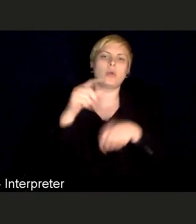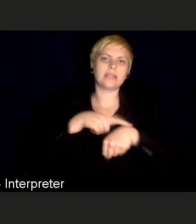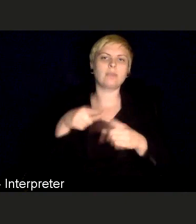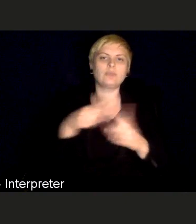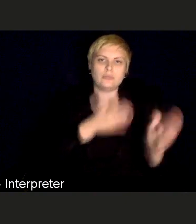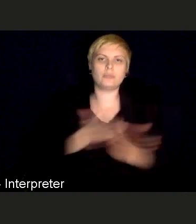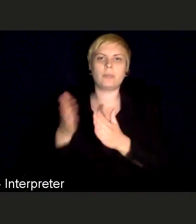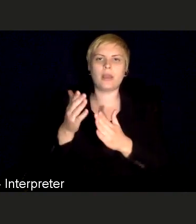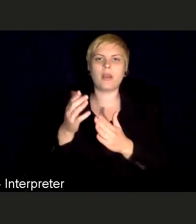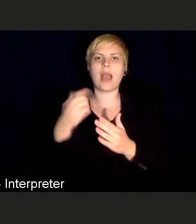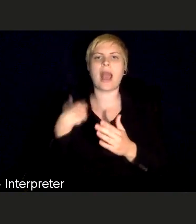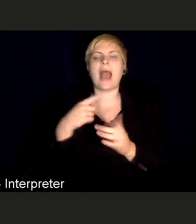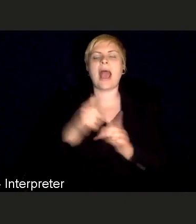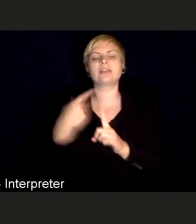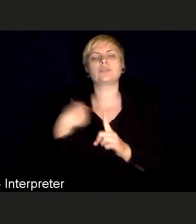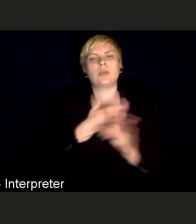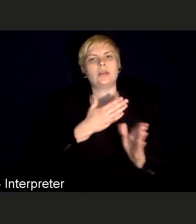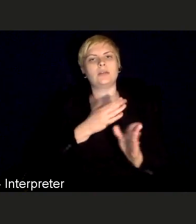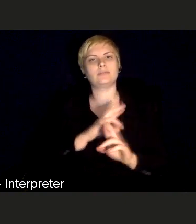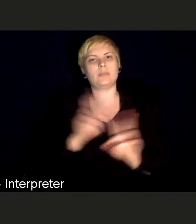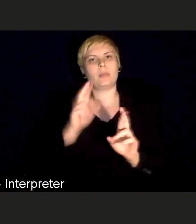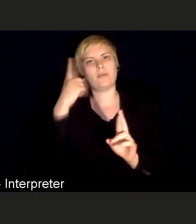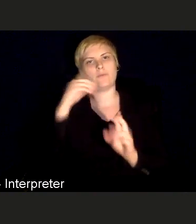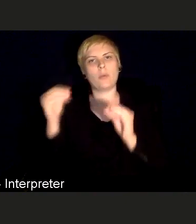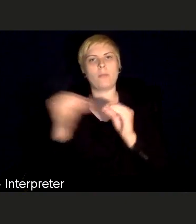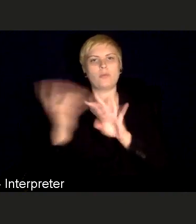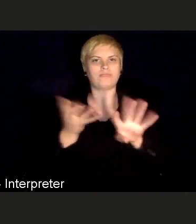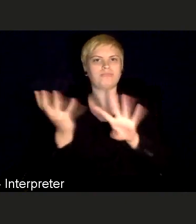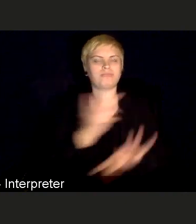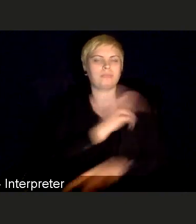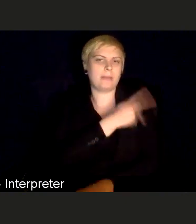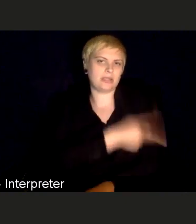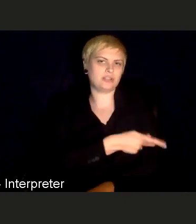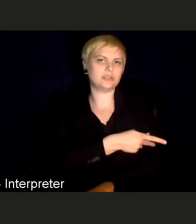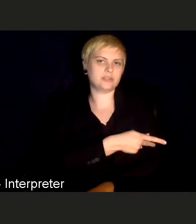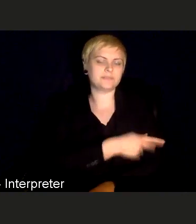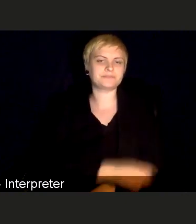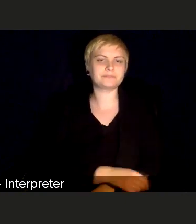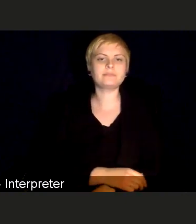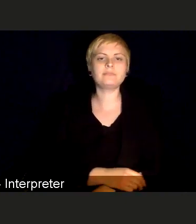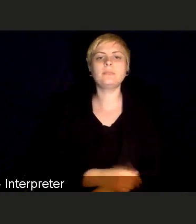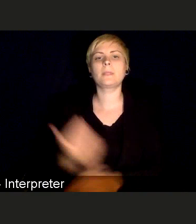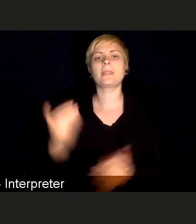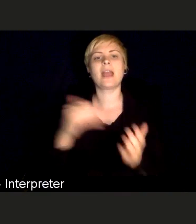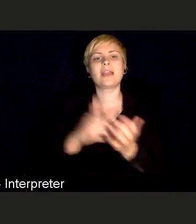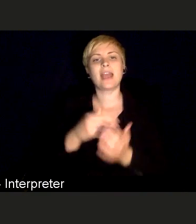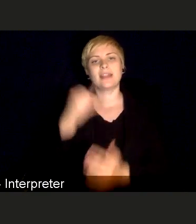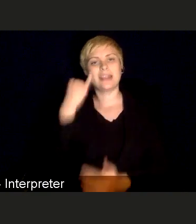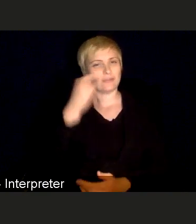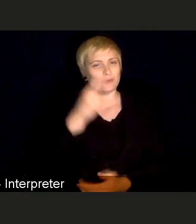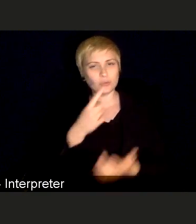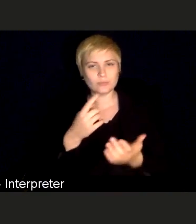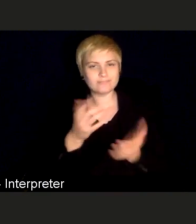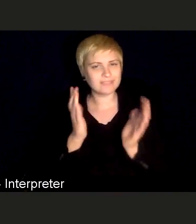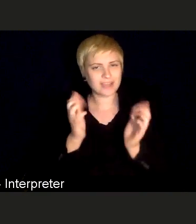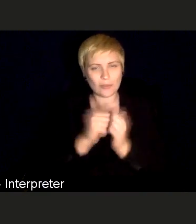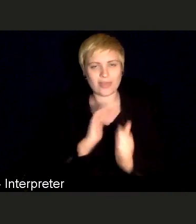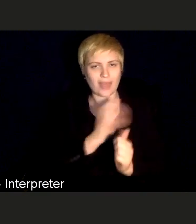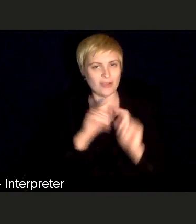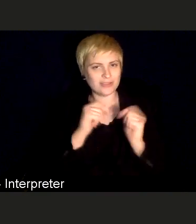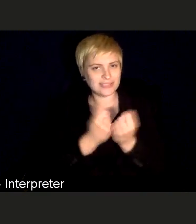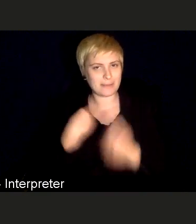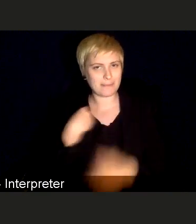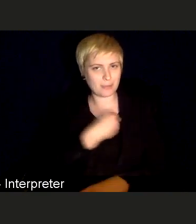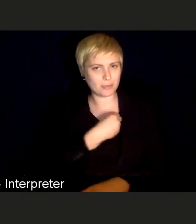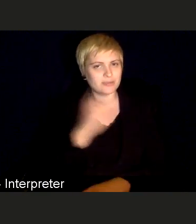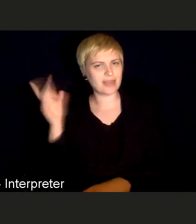surge of patients that are coming in on board. And again, I think if you talk to any of our team members, they will